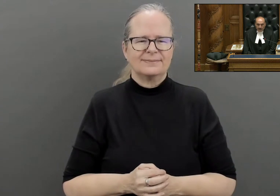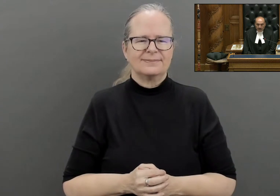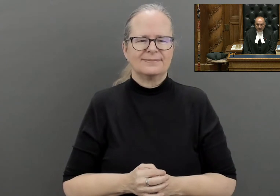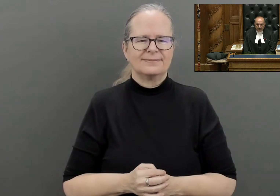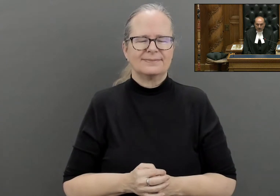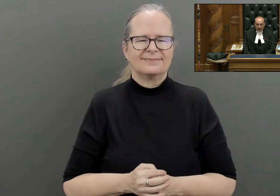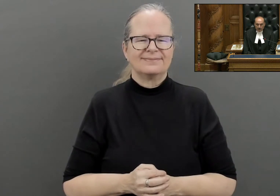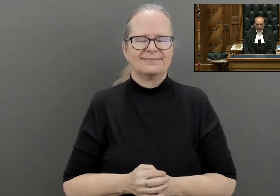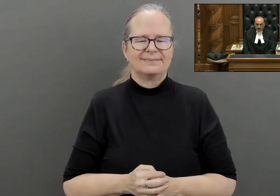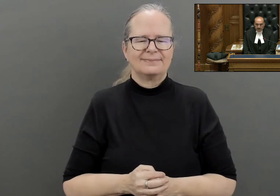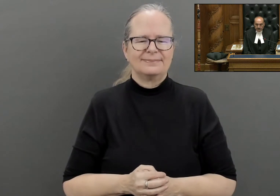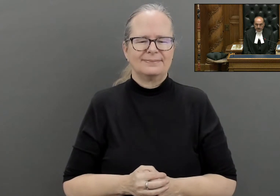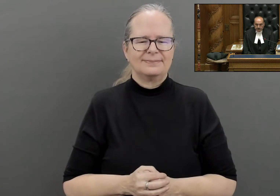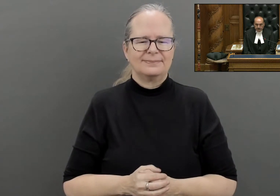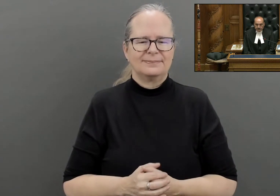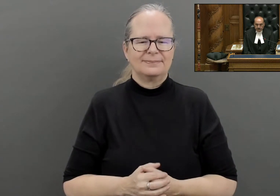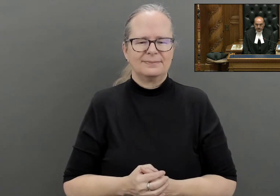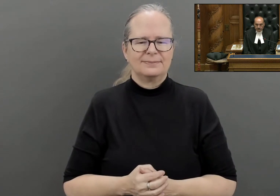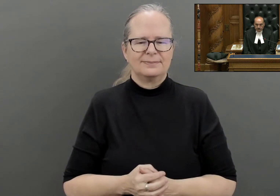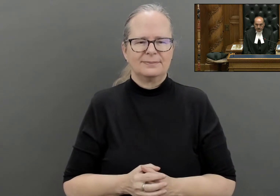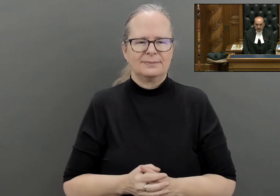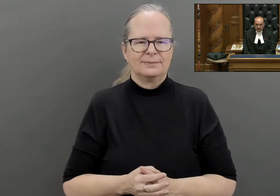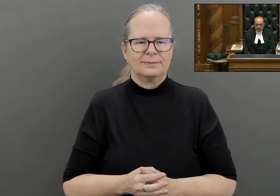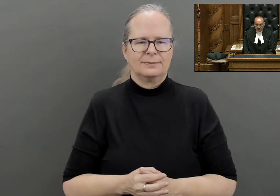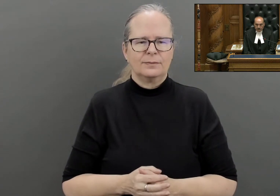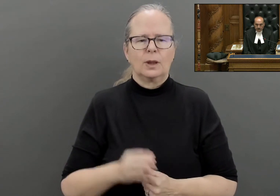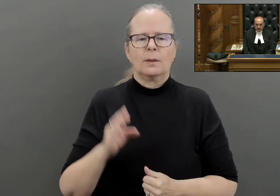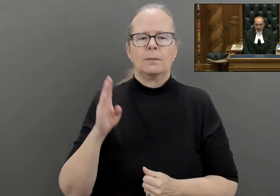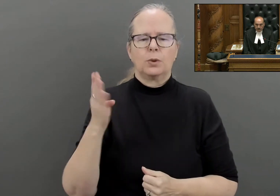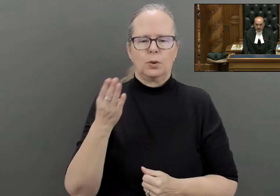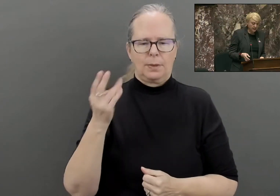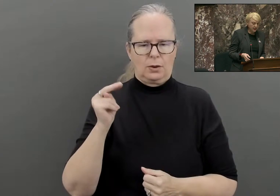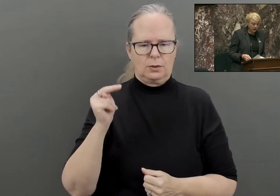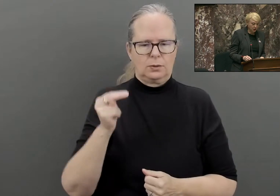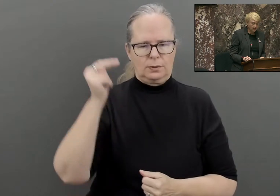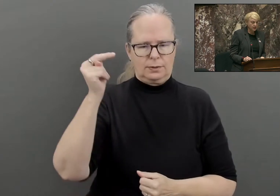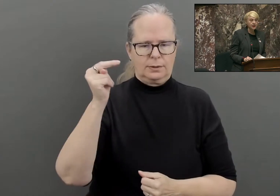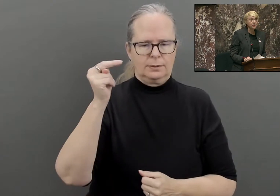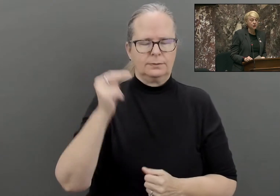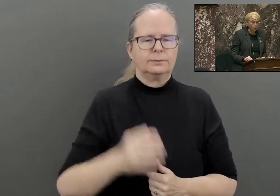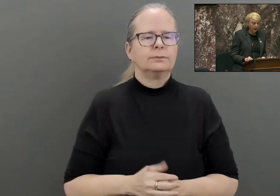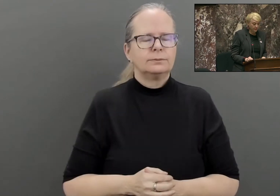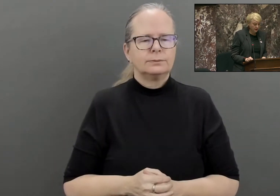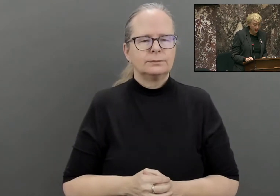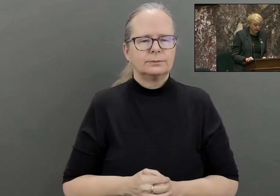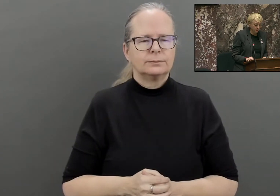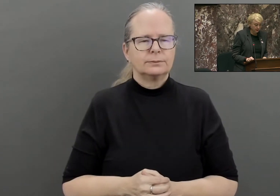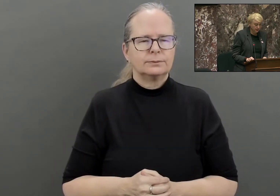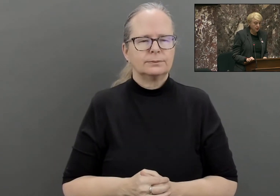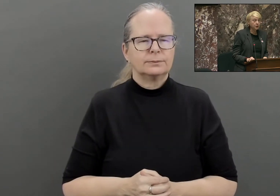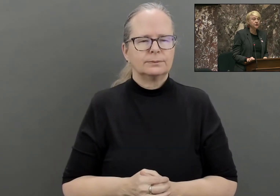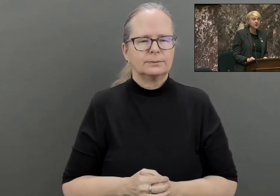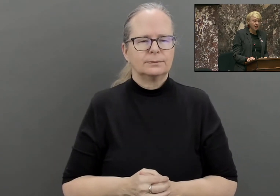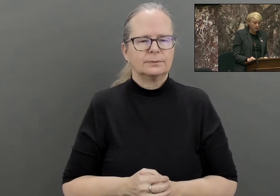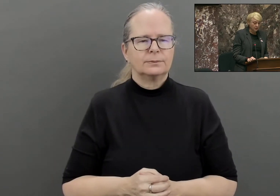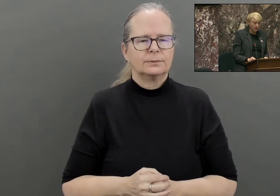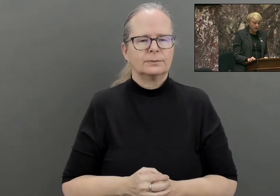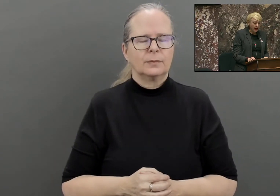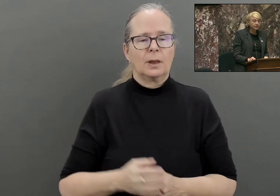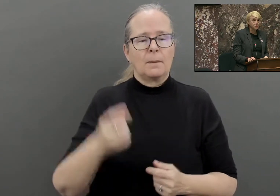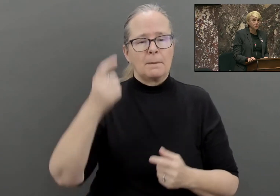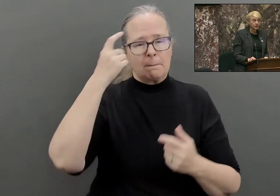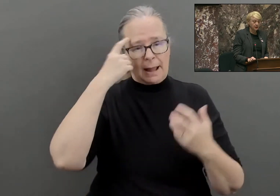Member for Burnaby North. Thank you, Mr. Speaker. Mental health and addiction is no laughing matter, but for